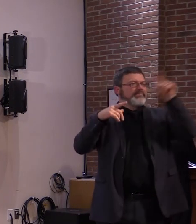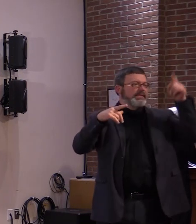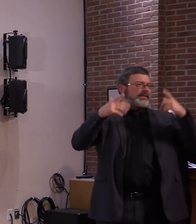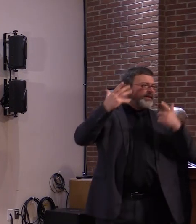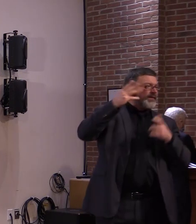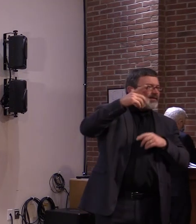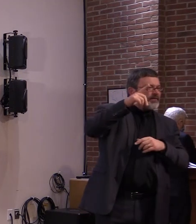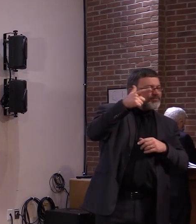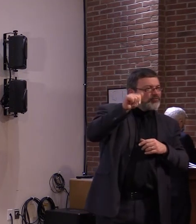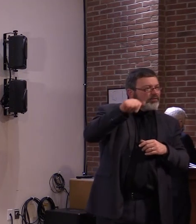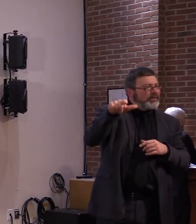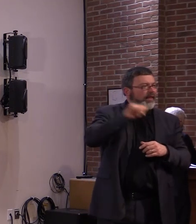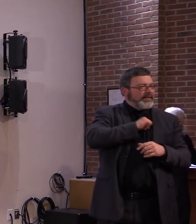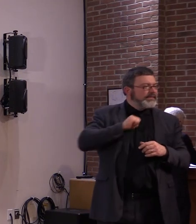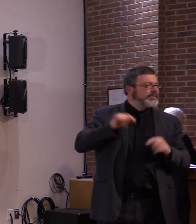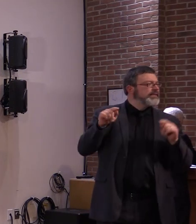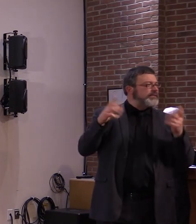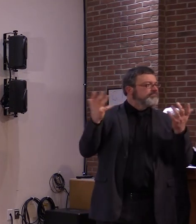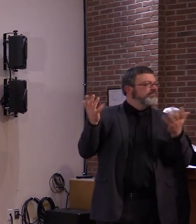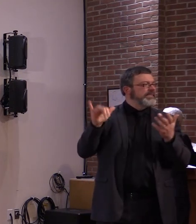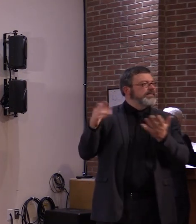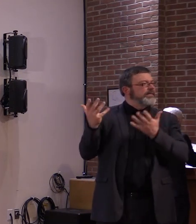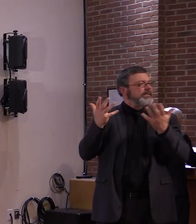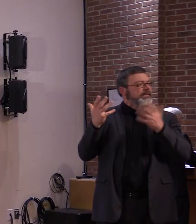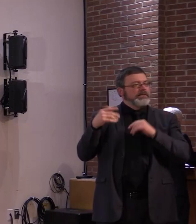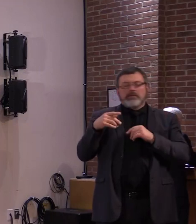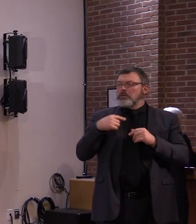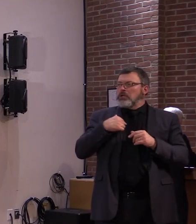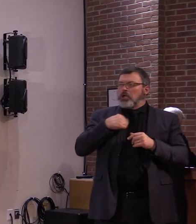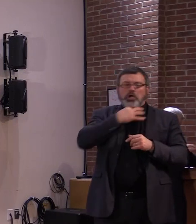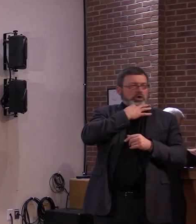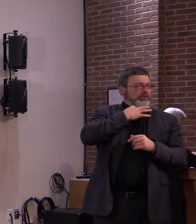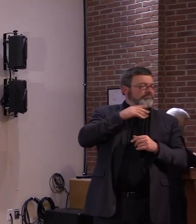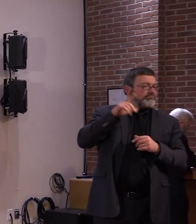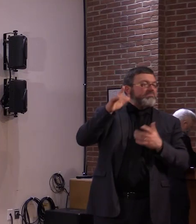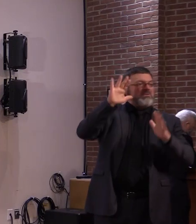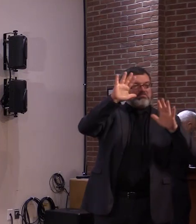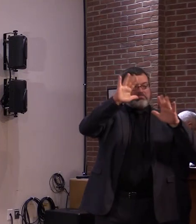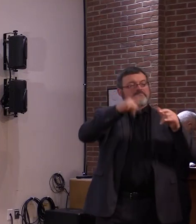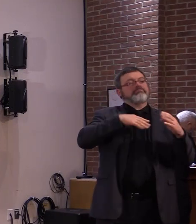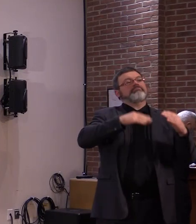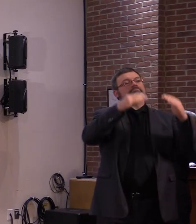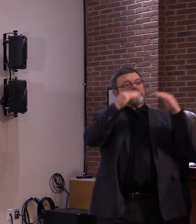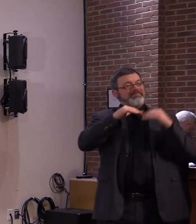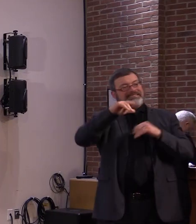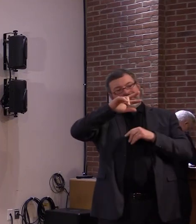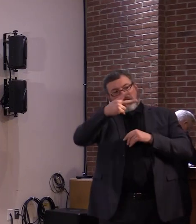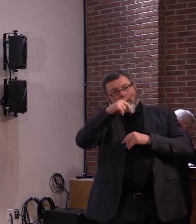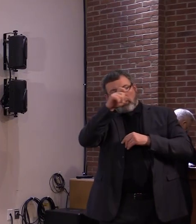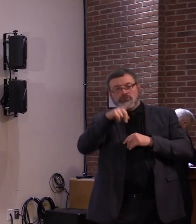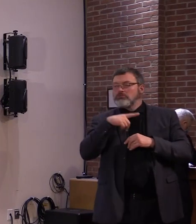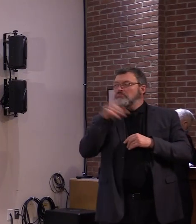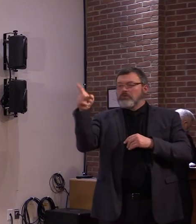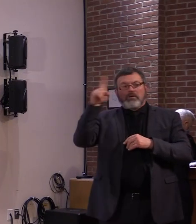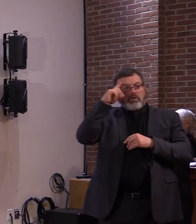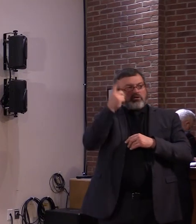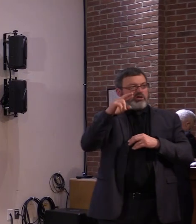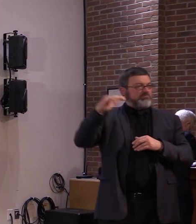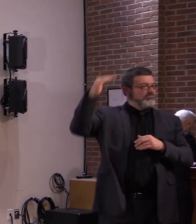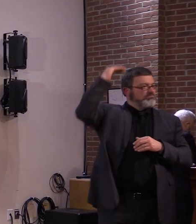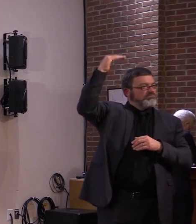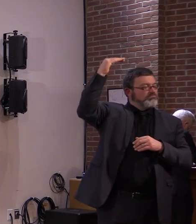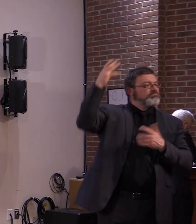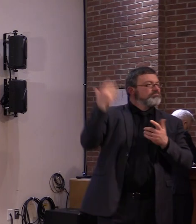Levine. For the doctor, the doctor, as you know, there was a moratorium. I wonder why we're so incurious about